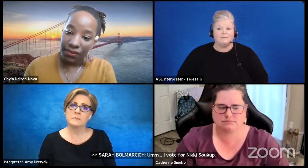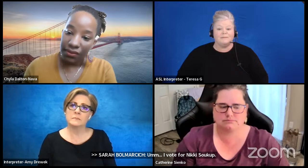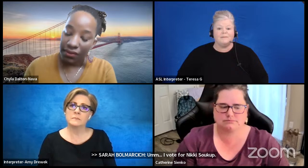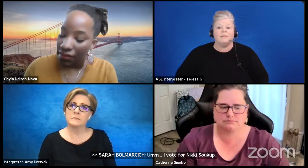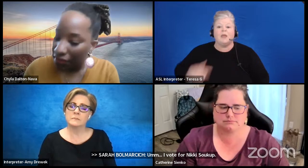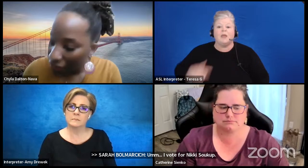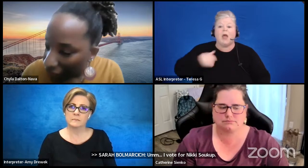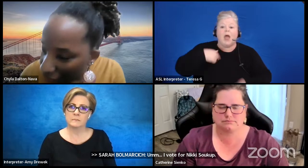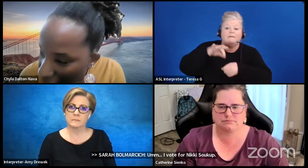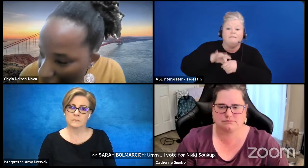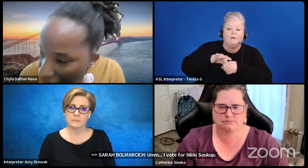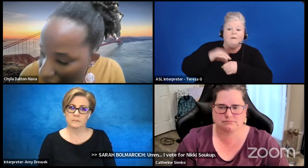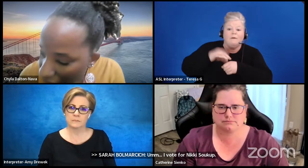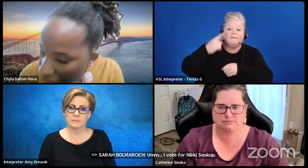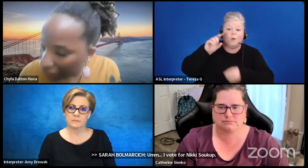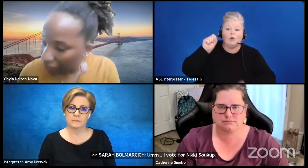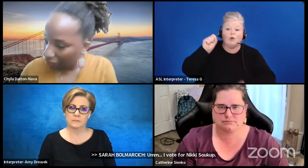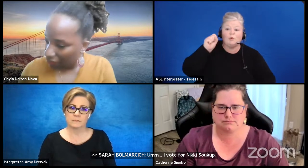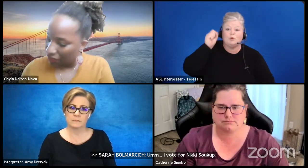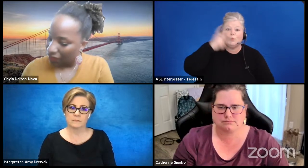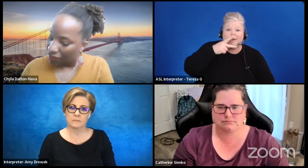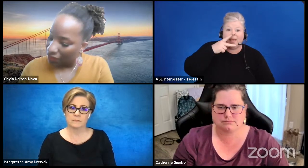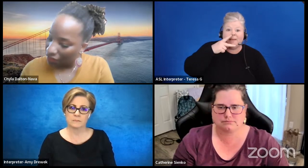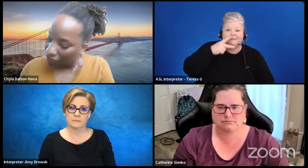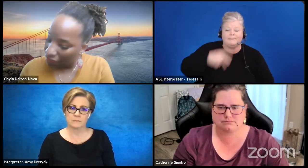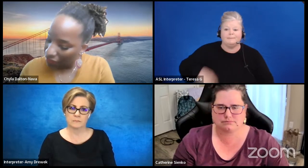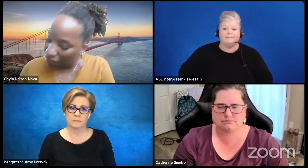I vote for Suke Kanipa.